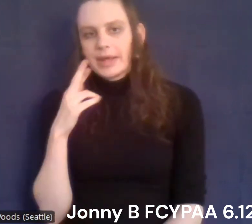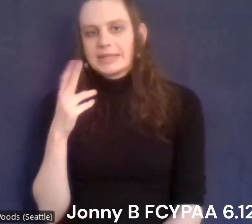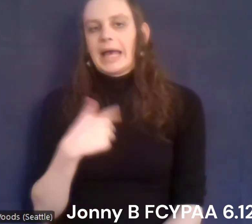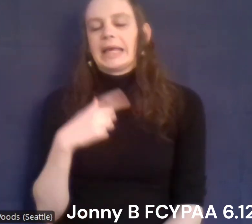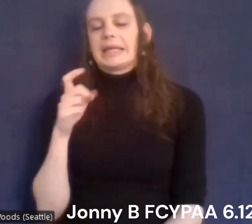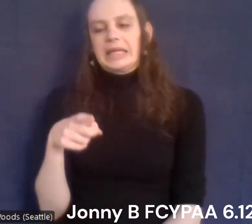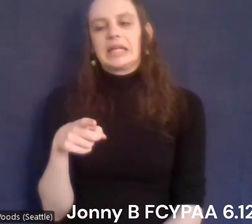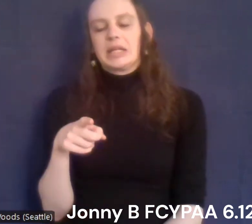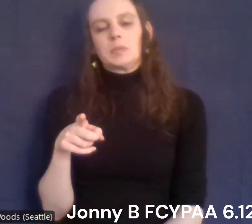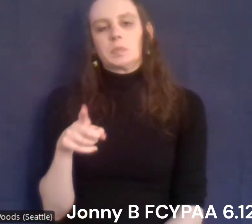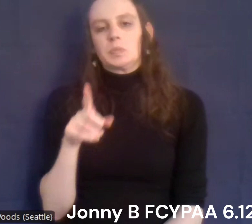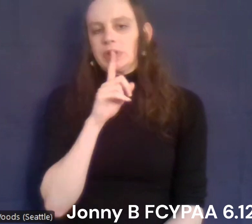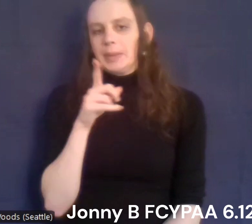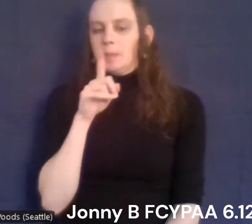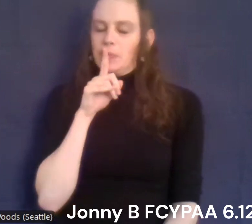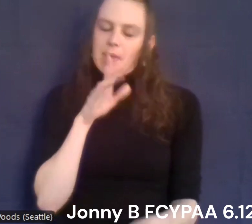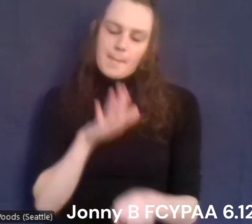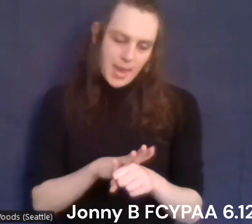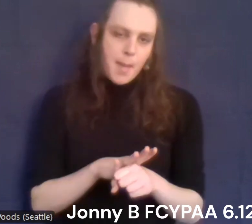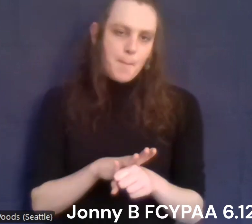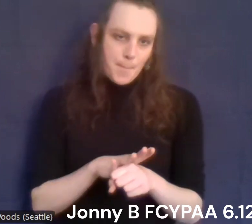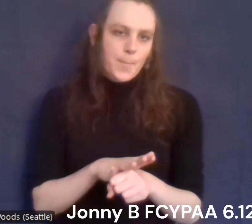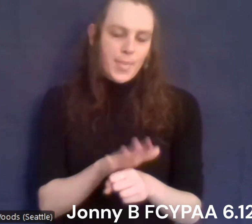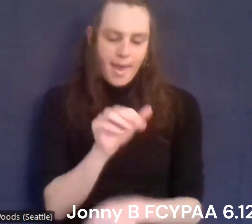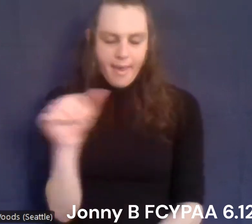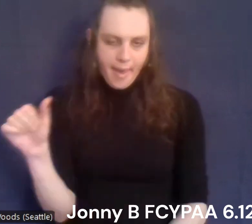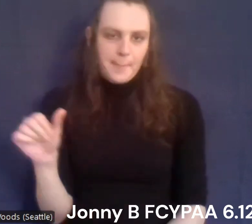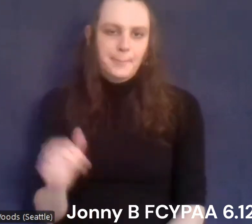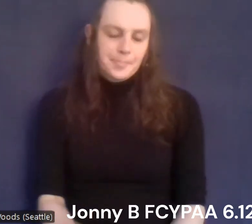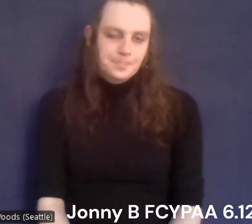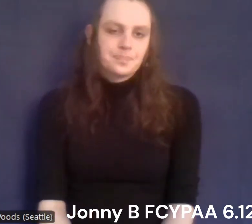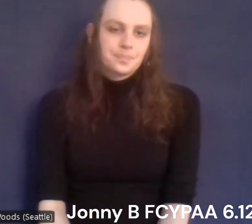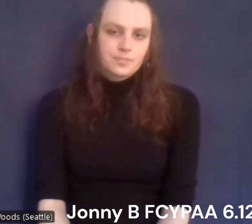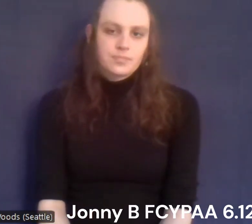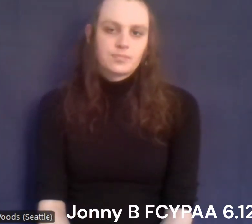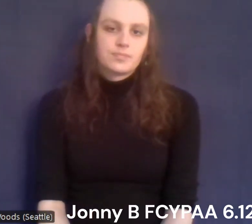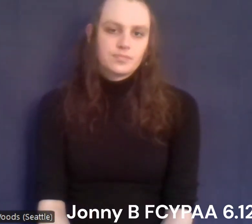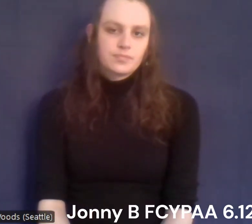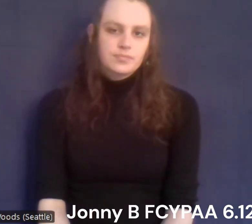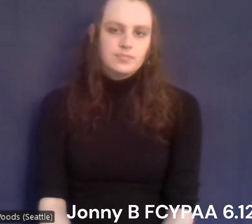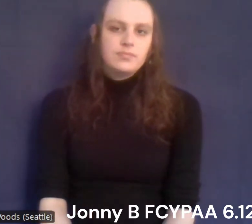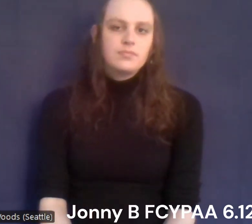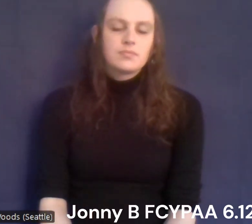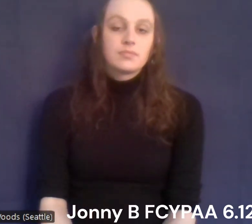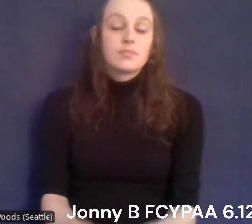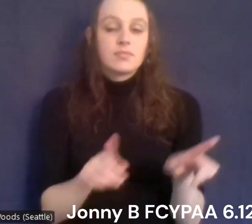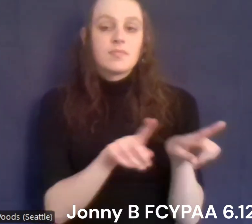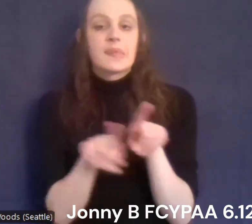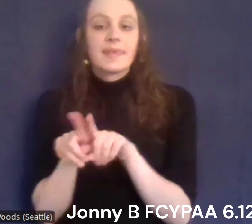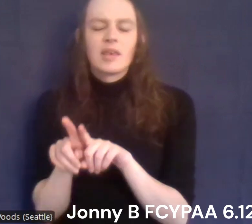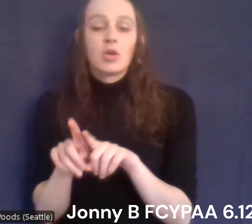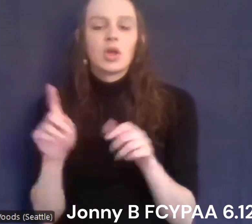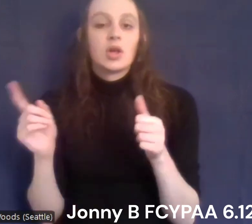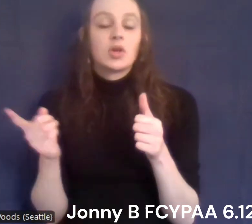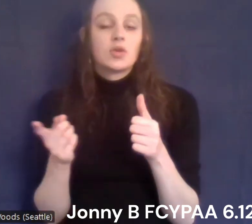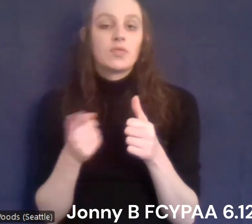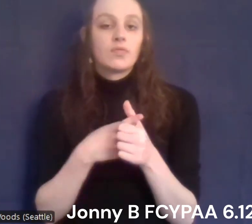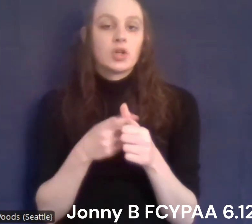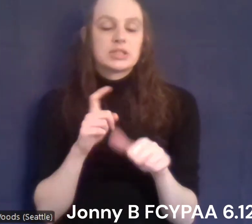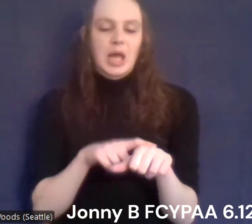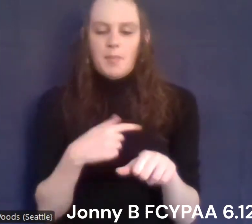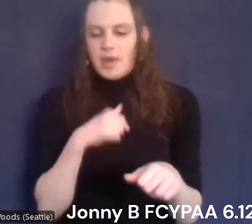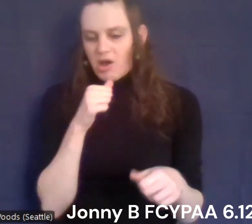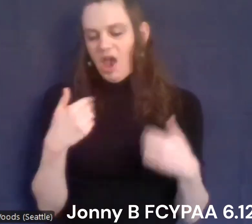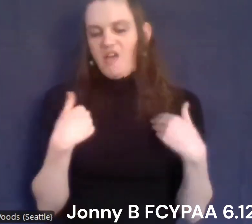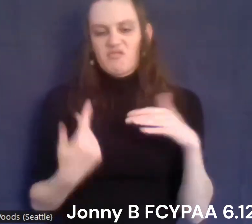Like I got to like fully commit. And I also, when I was first going around too, like I didn't have a resentment